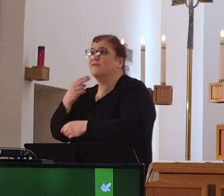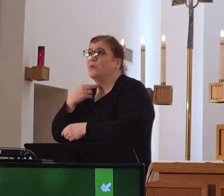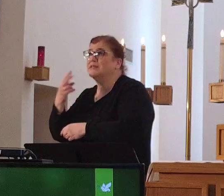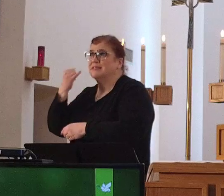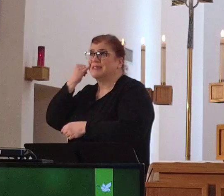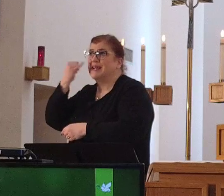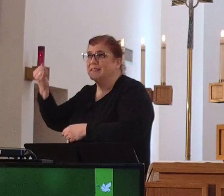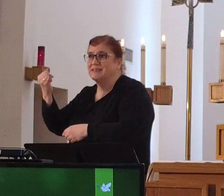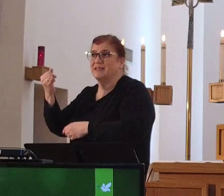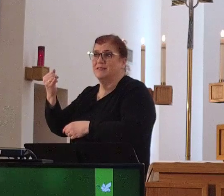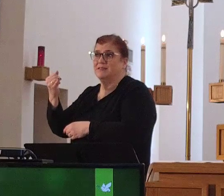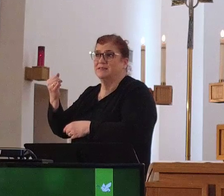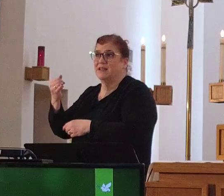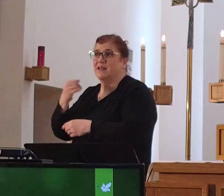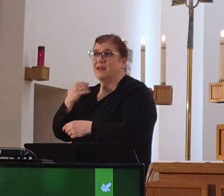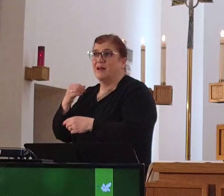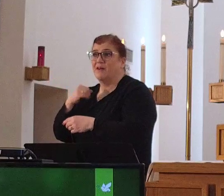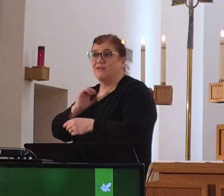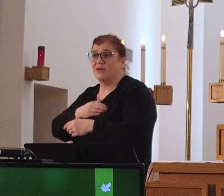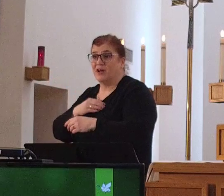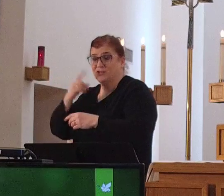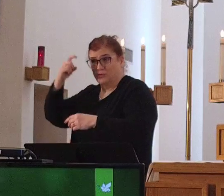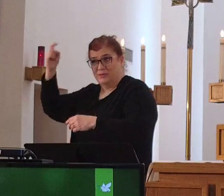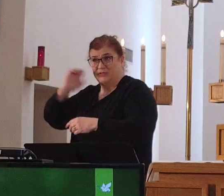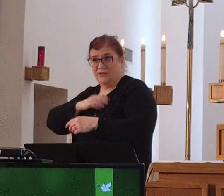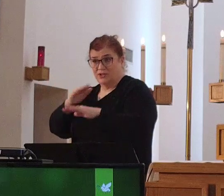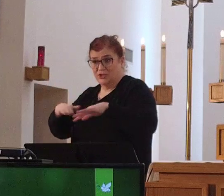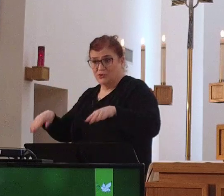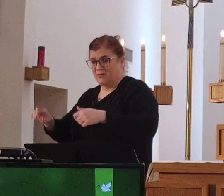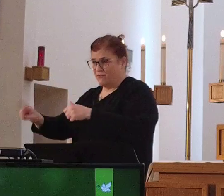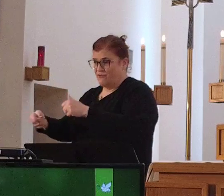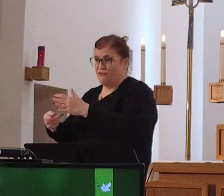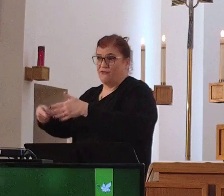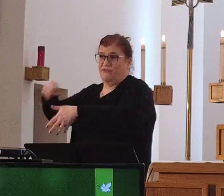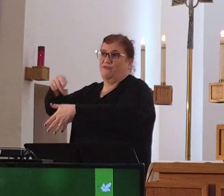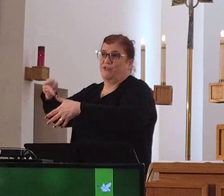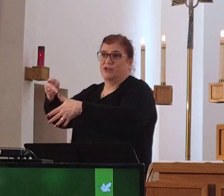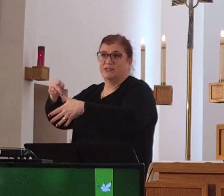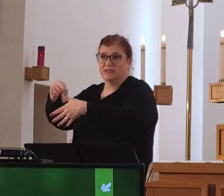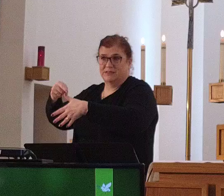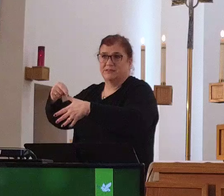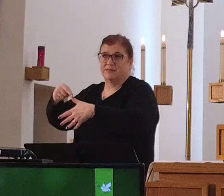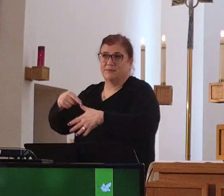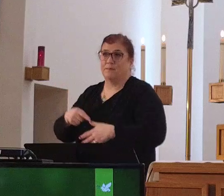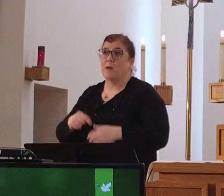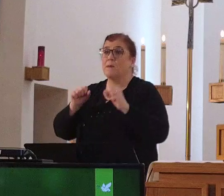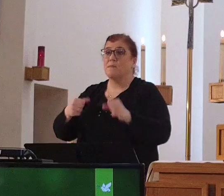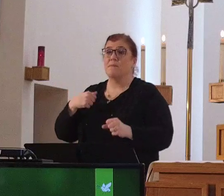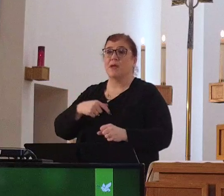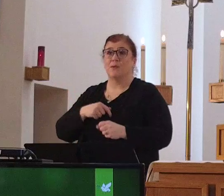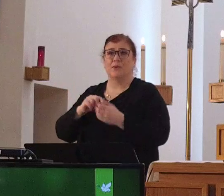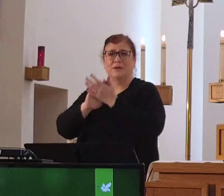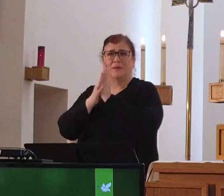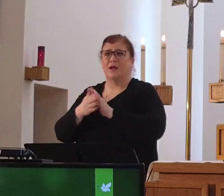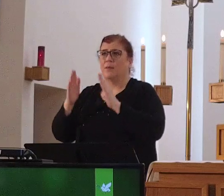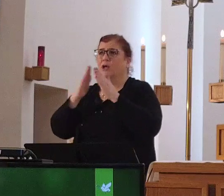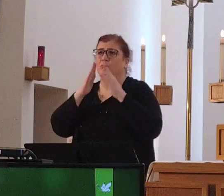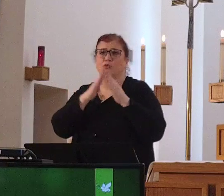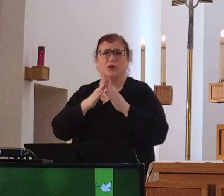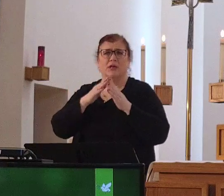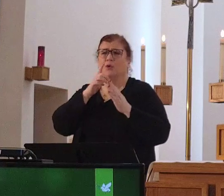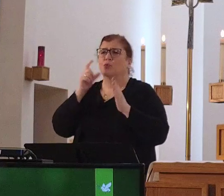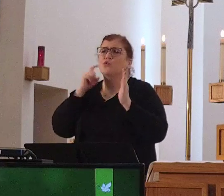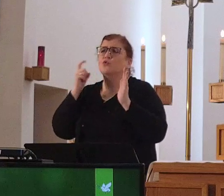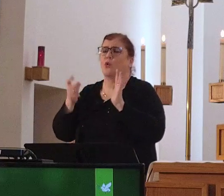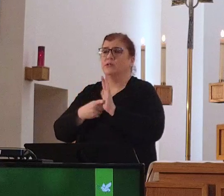dreams of our children first. May we be a community that notices